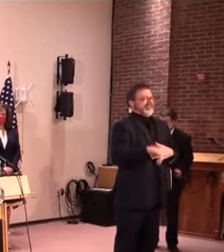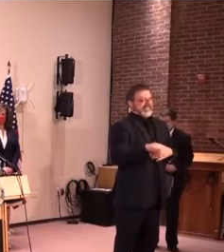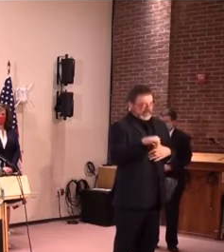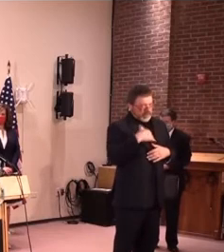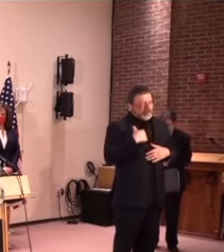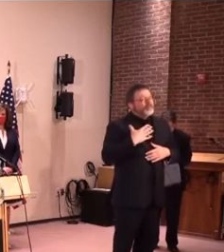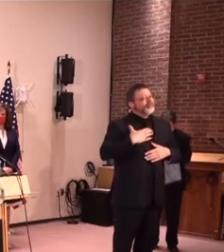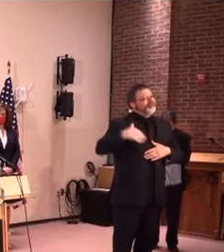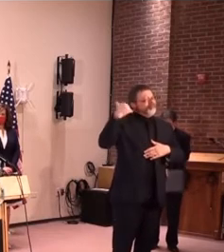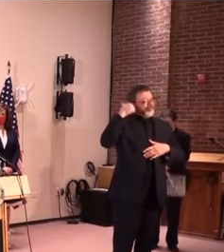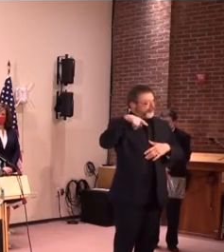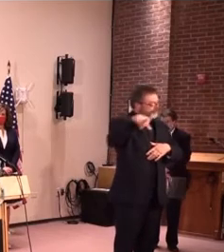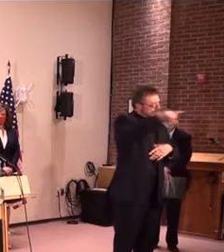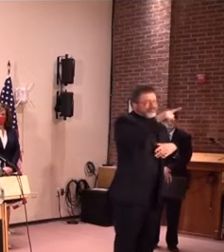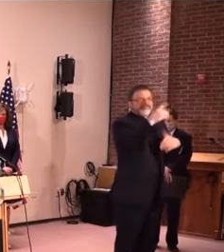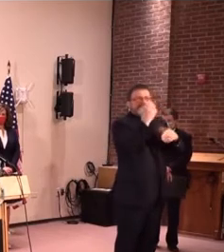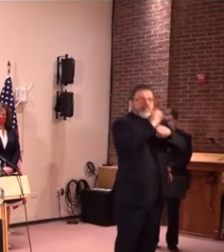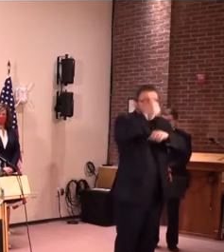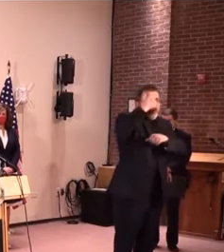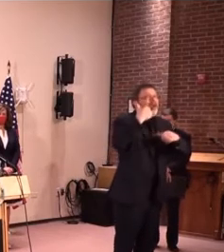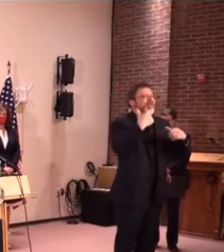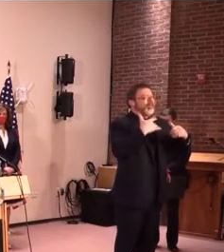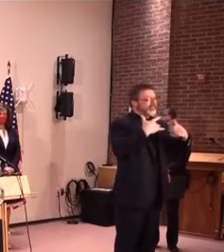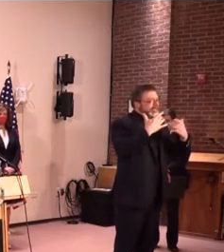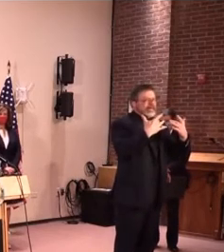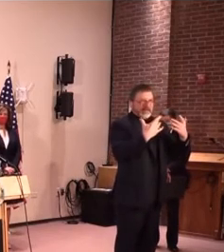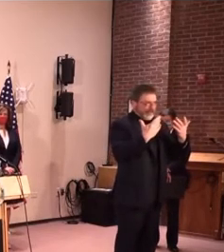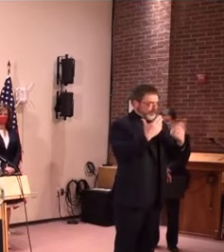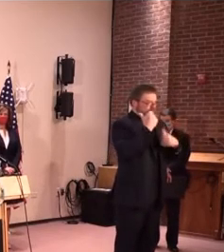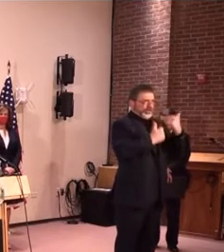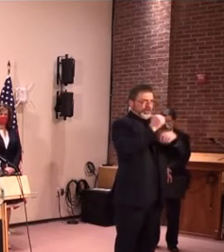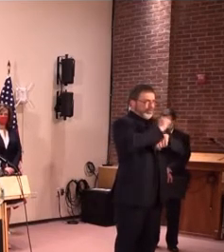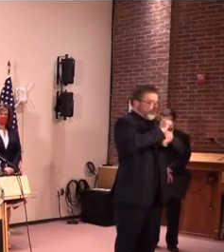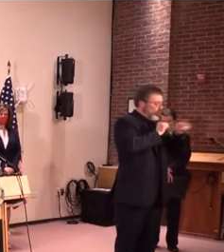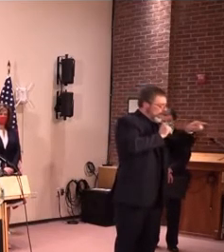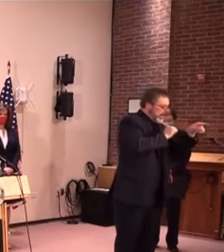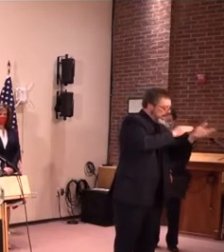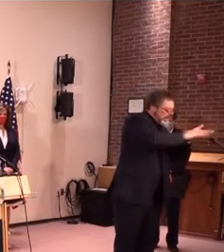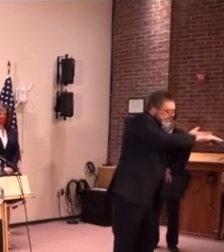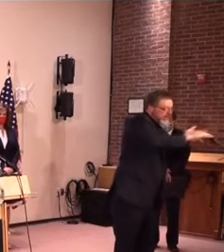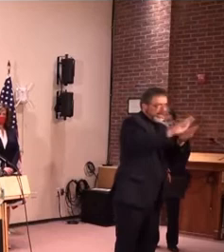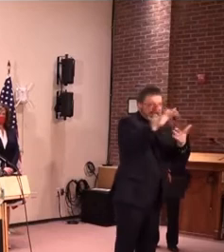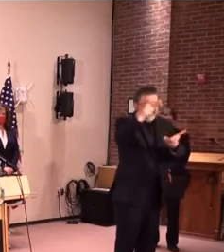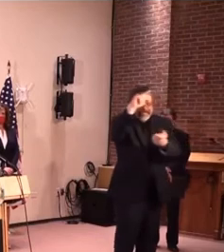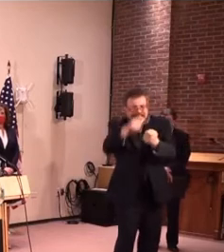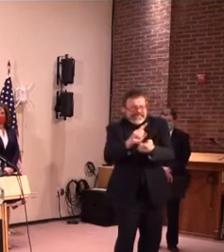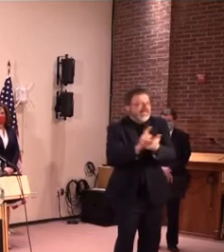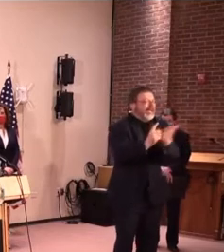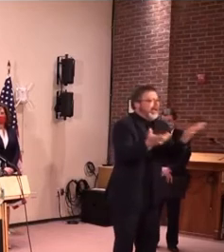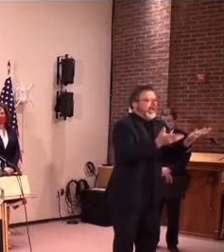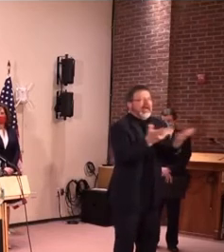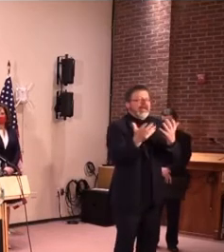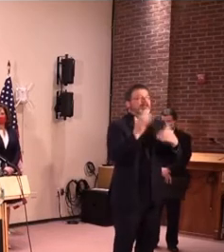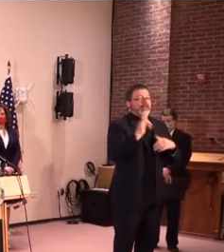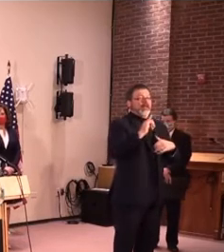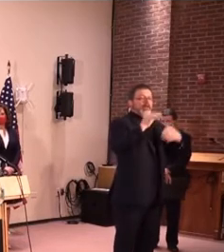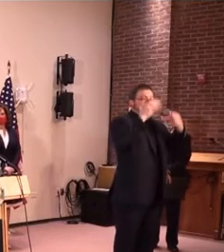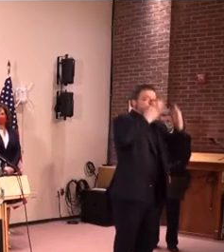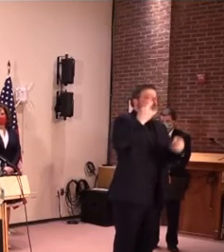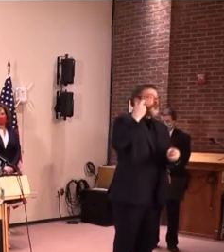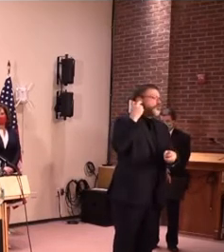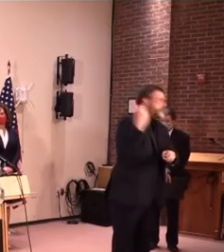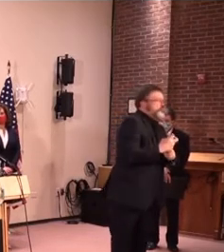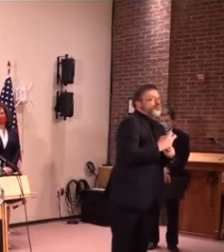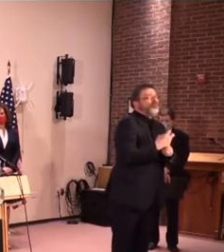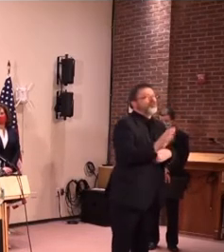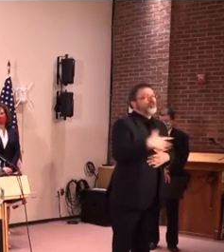their hours reduced and who is laid off. I know you're all scared, sad, and